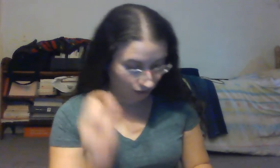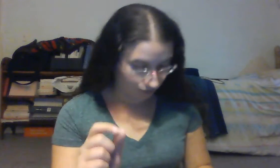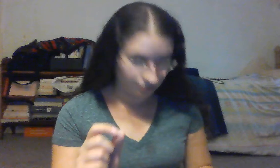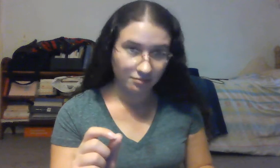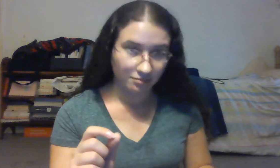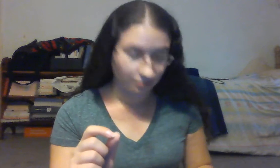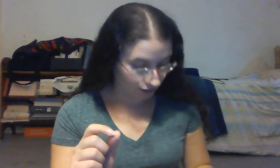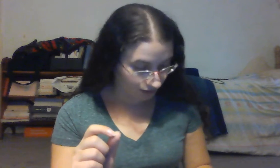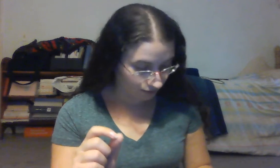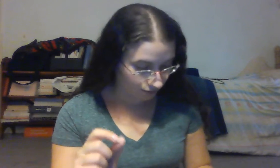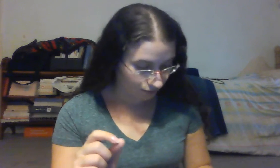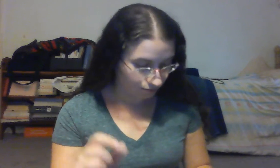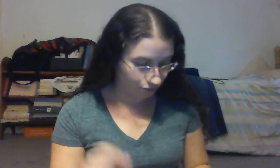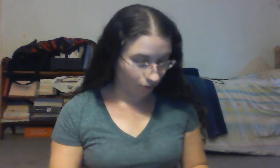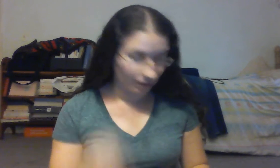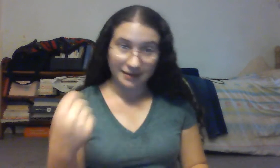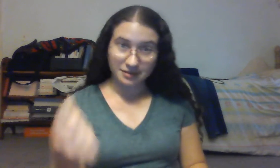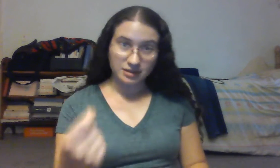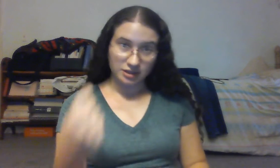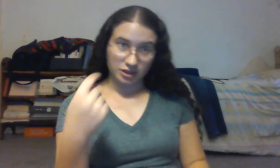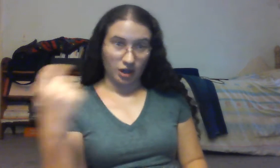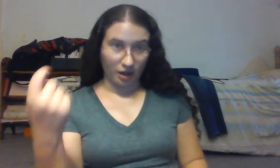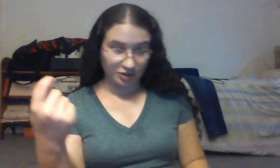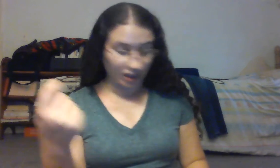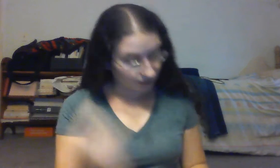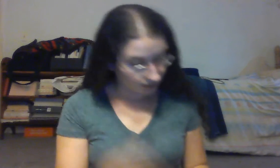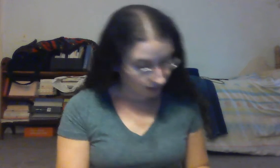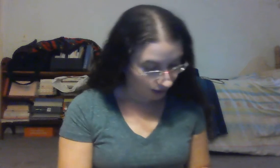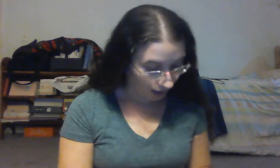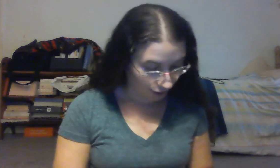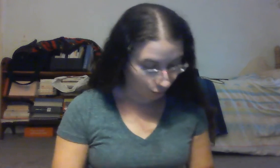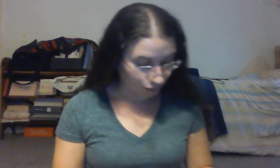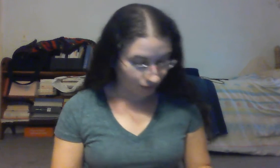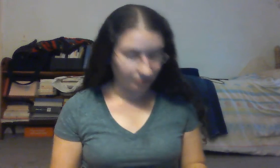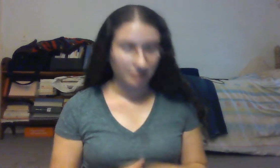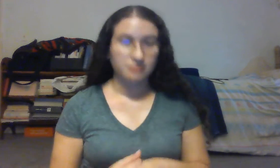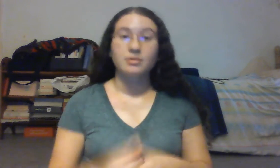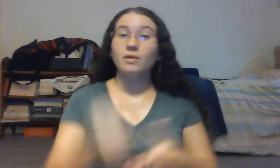will, right? So letter is the object. I help you write will.